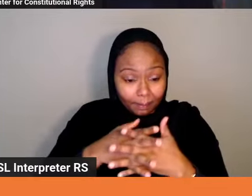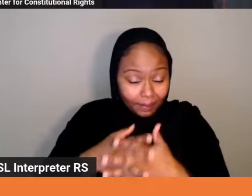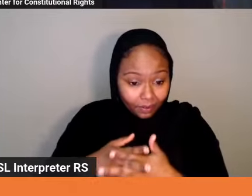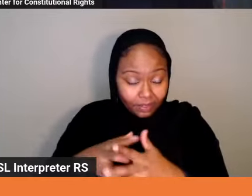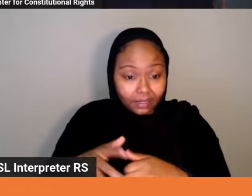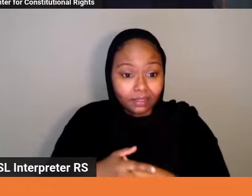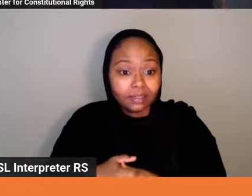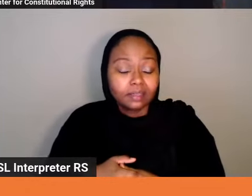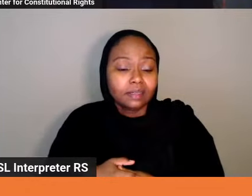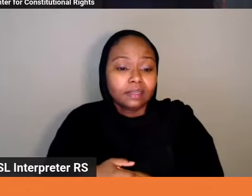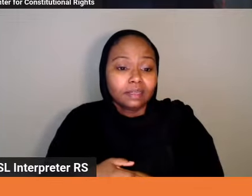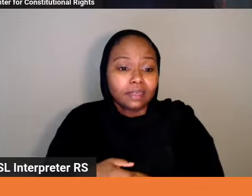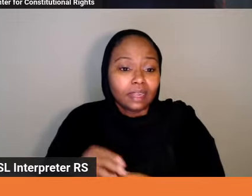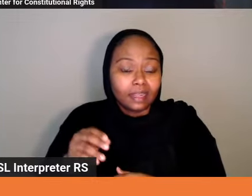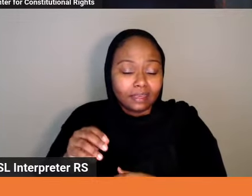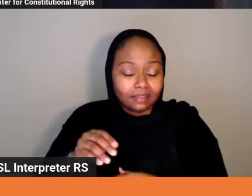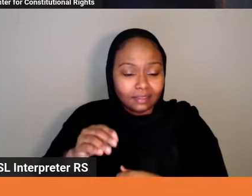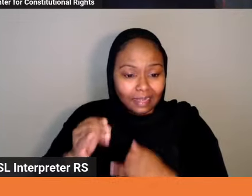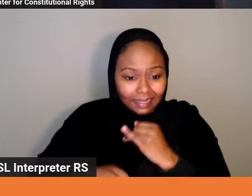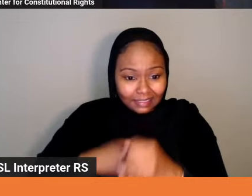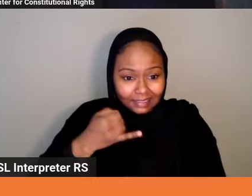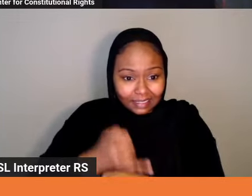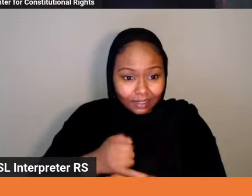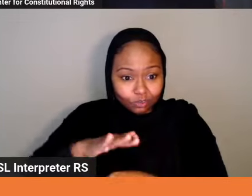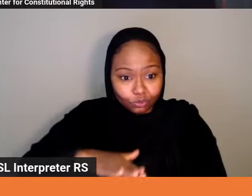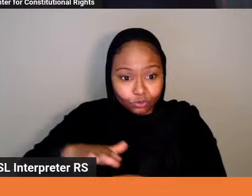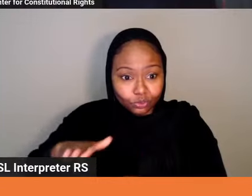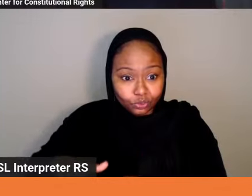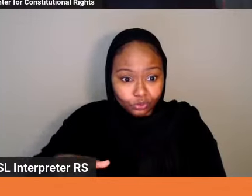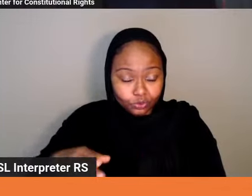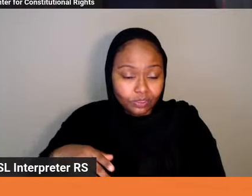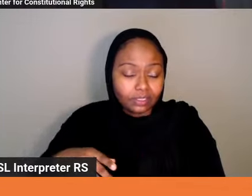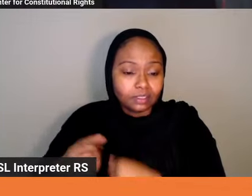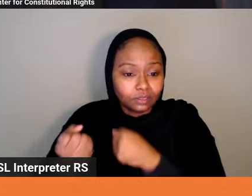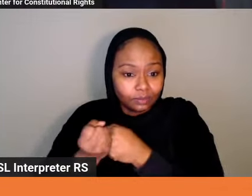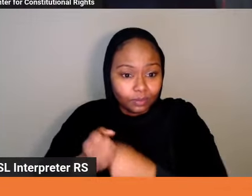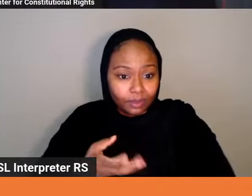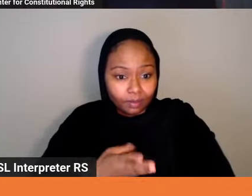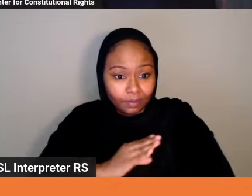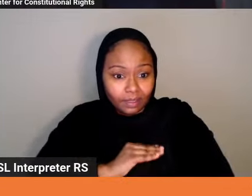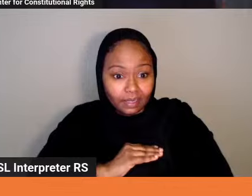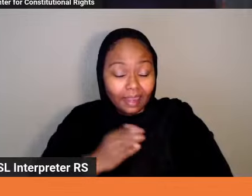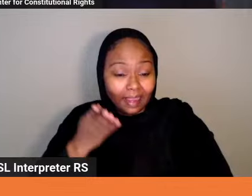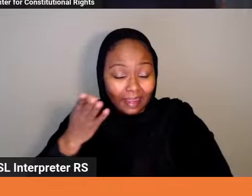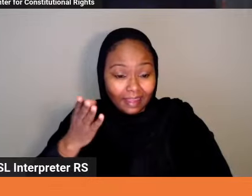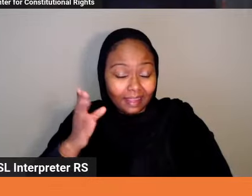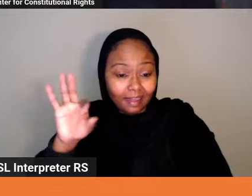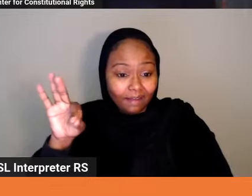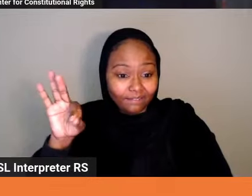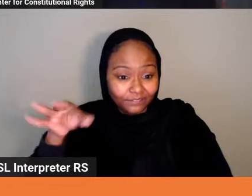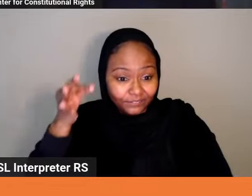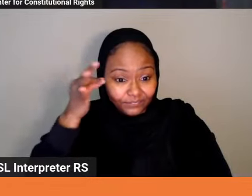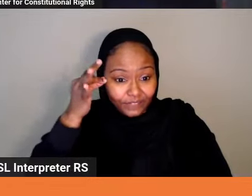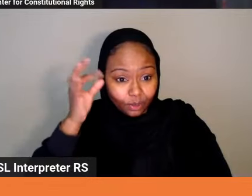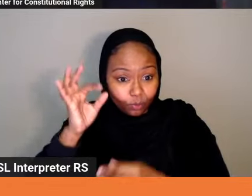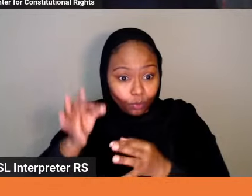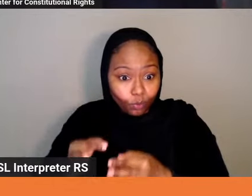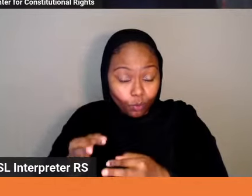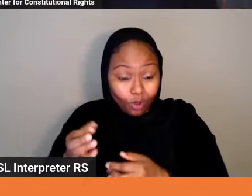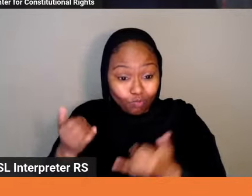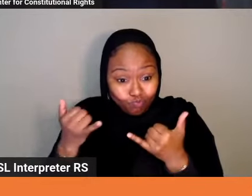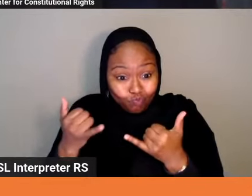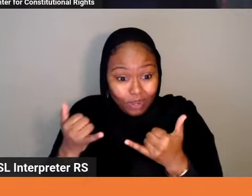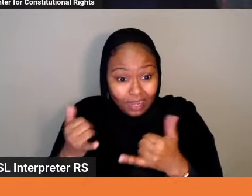Children International Palestine and Al-Haq, in federal court in California at this moment in a case